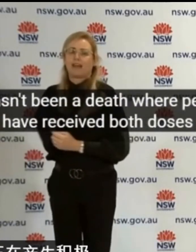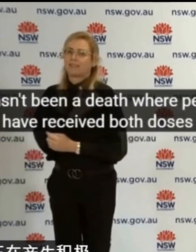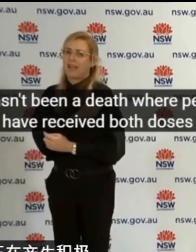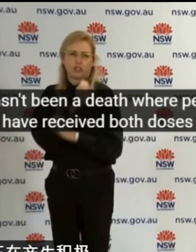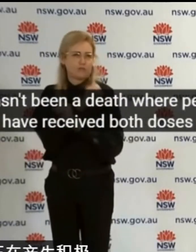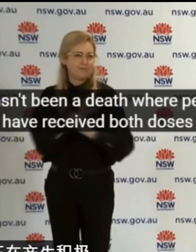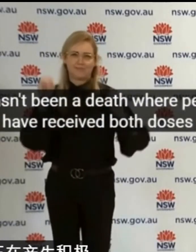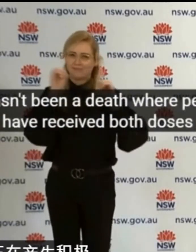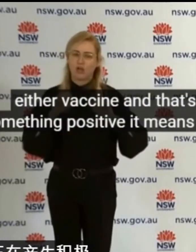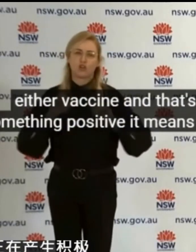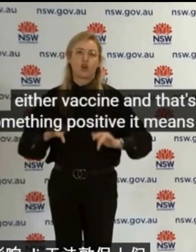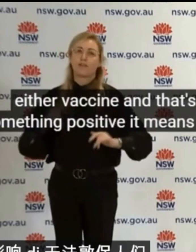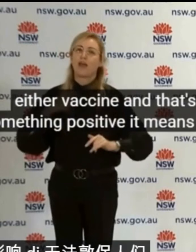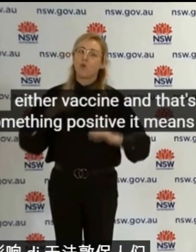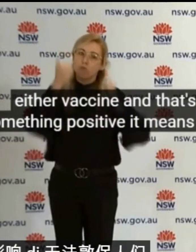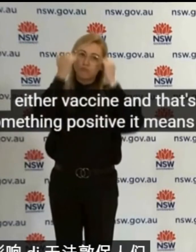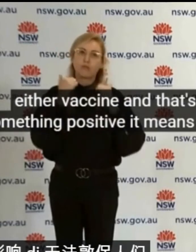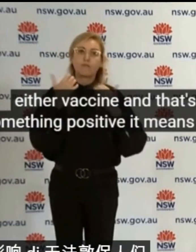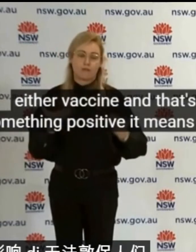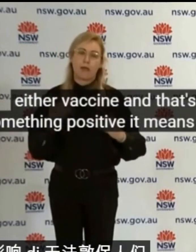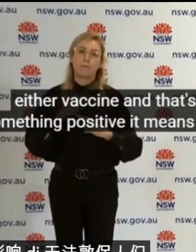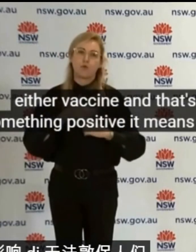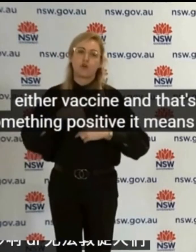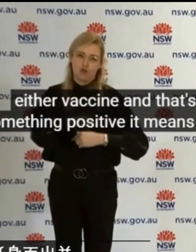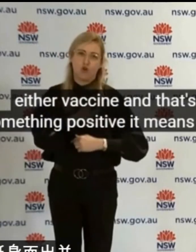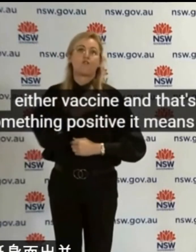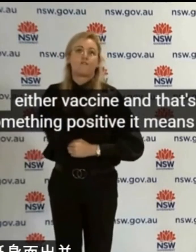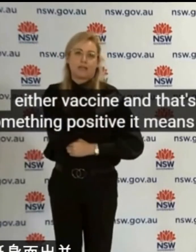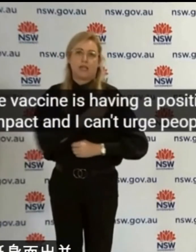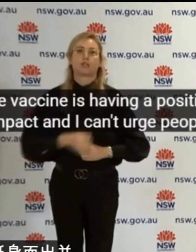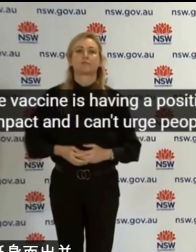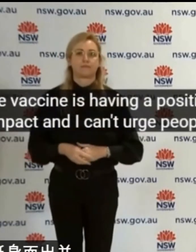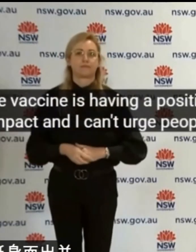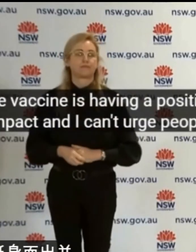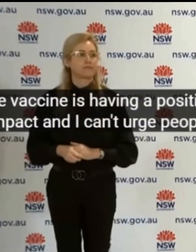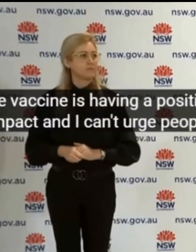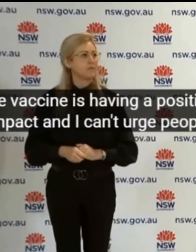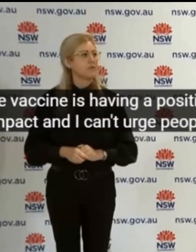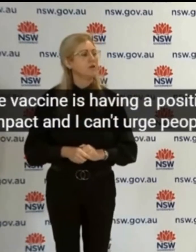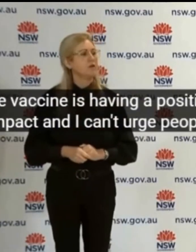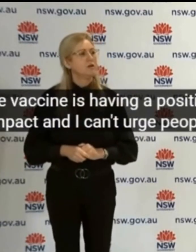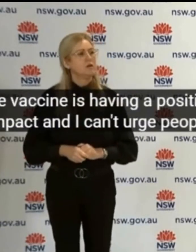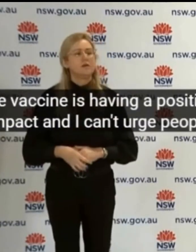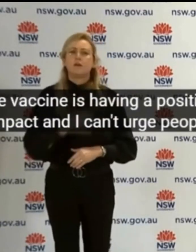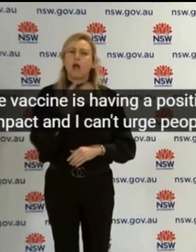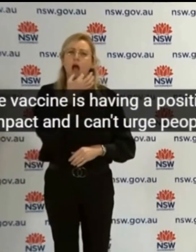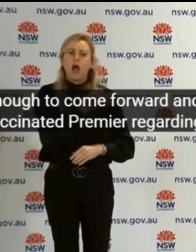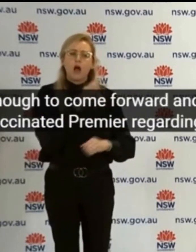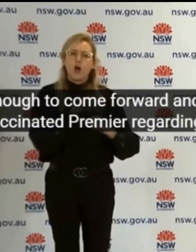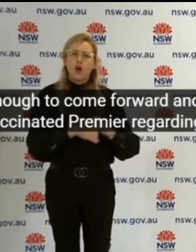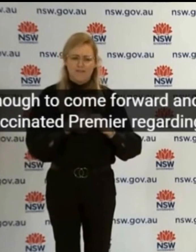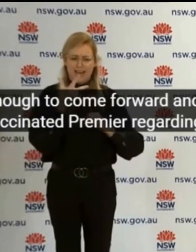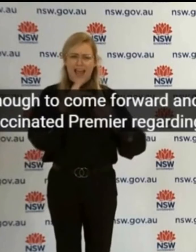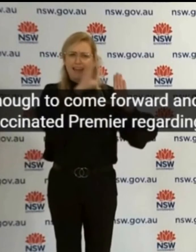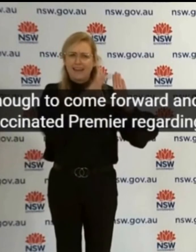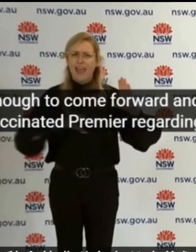and I can't urge people enough to come forward and get vaccinated. Premier, regarding the construction workers in the hot zones, how will you check if they've been vaccinated? How